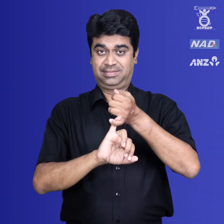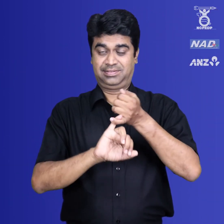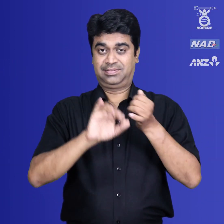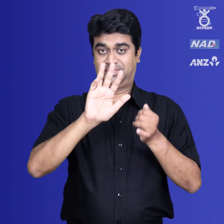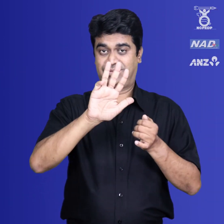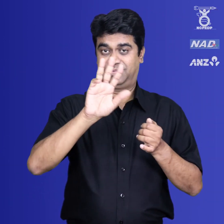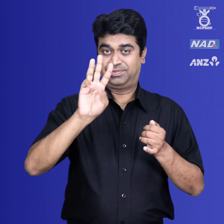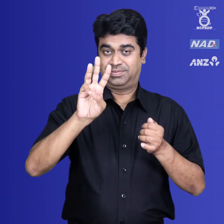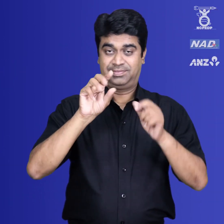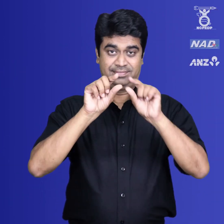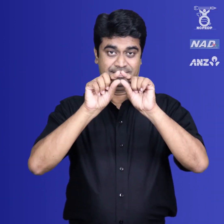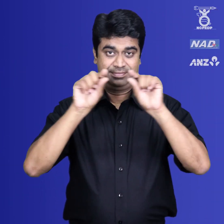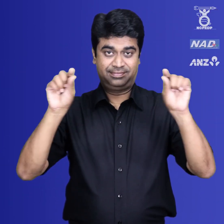93.